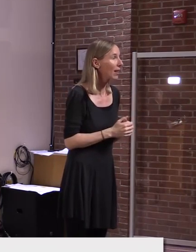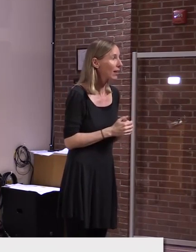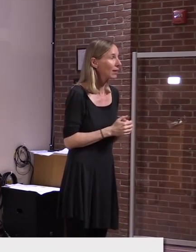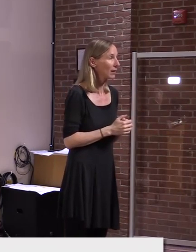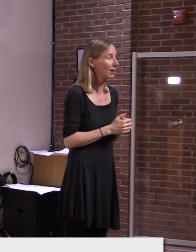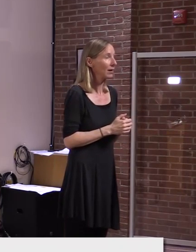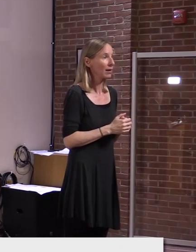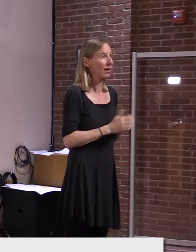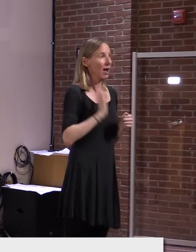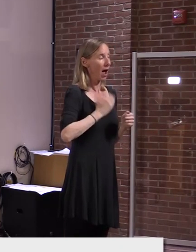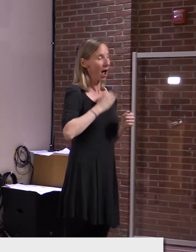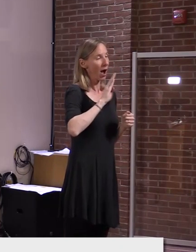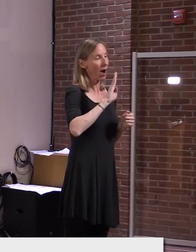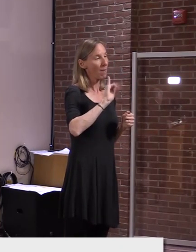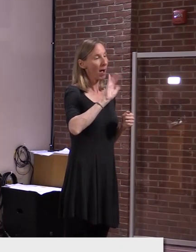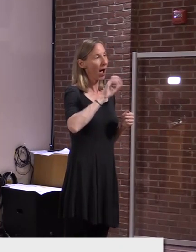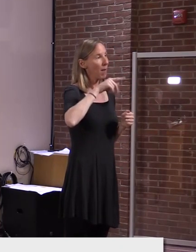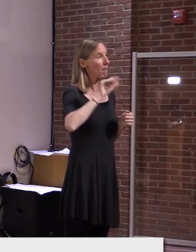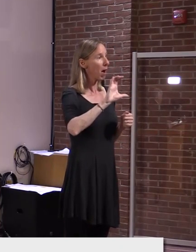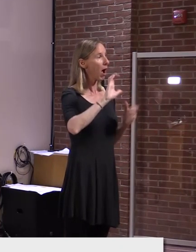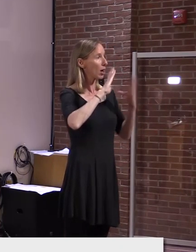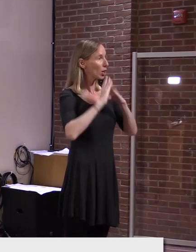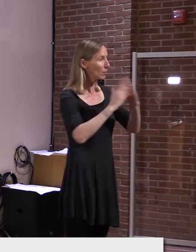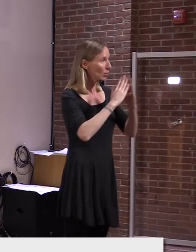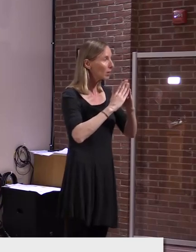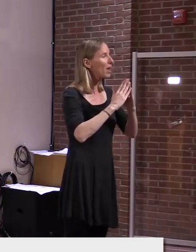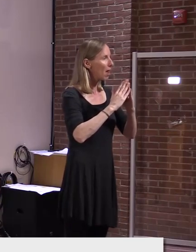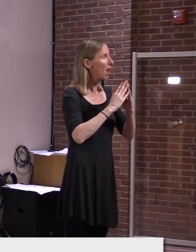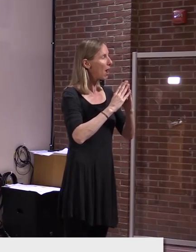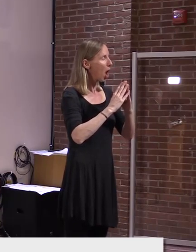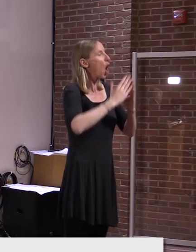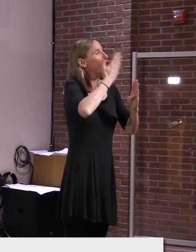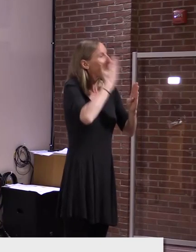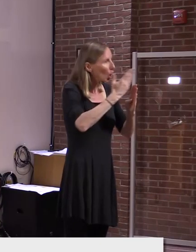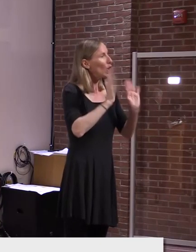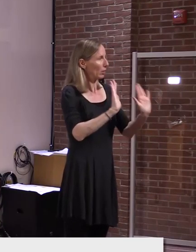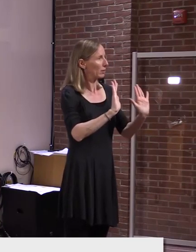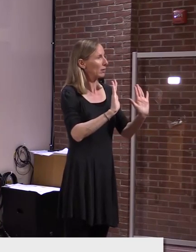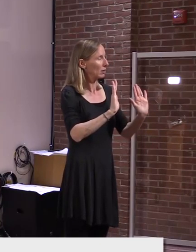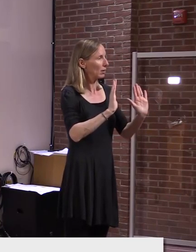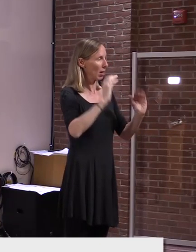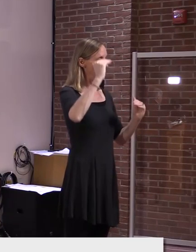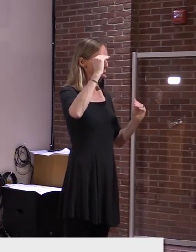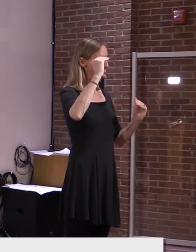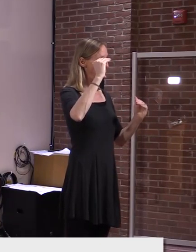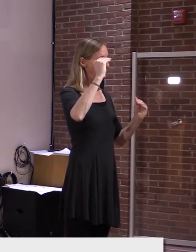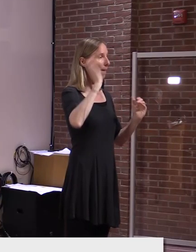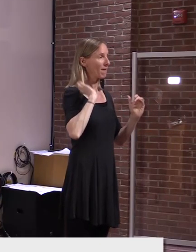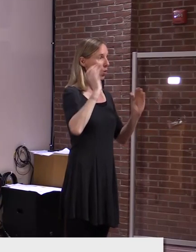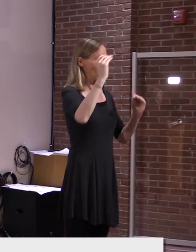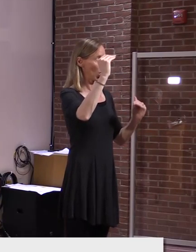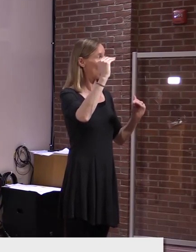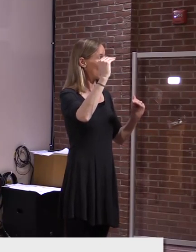in our BIPOC community in terms of vaccination. I think the disparity between